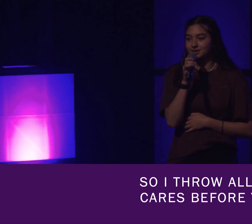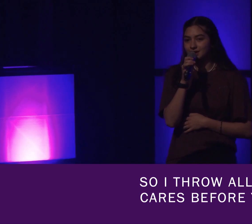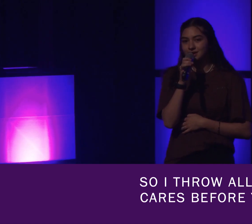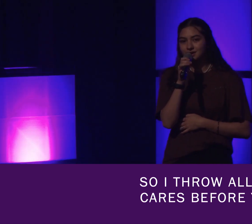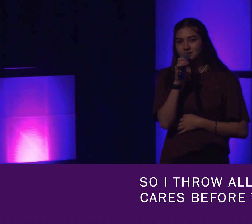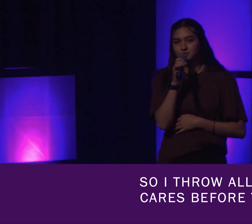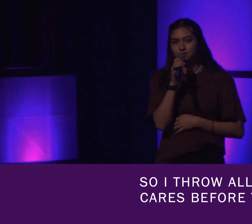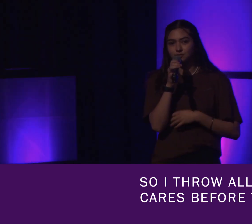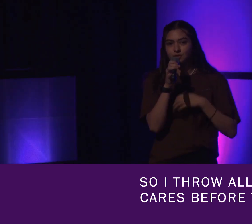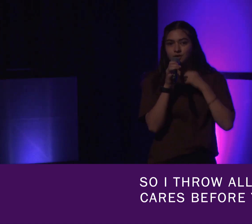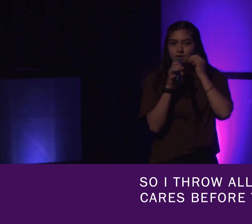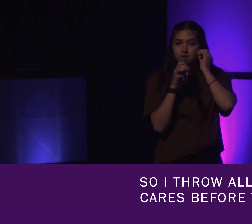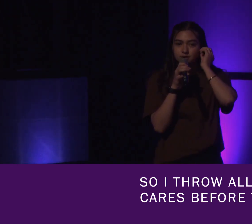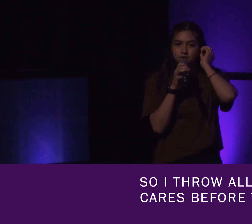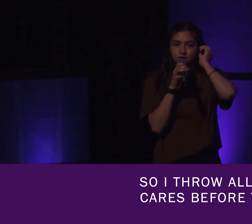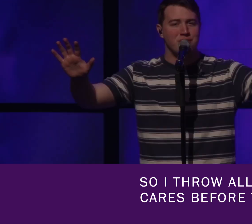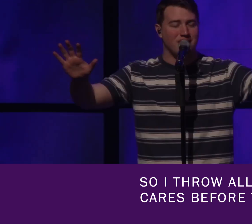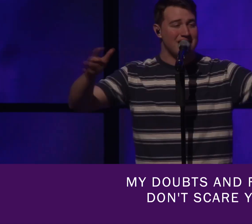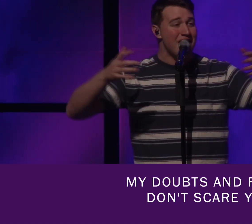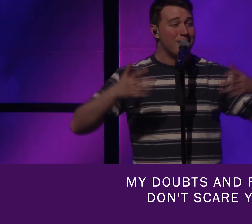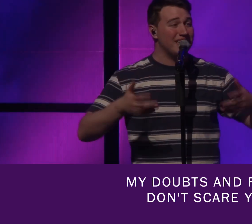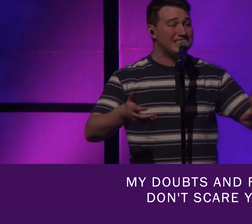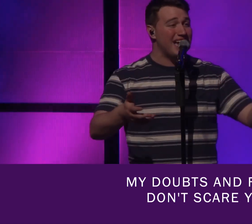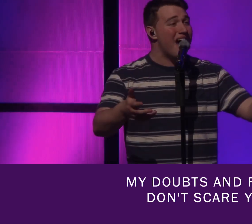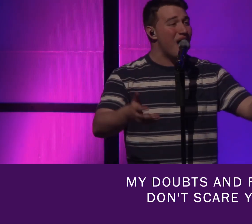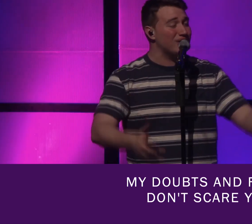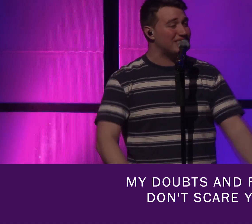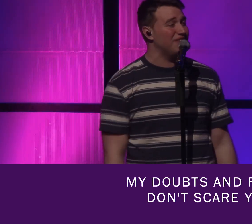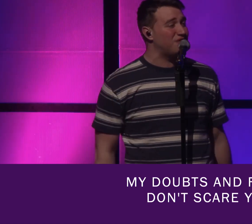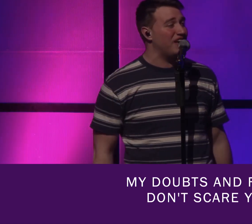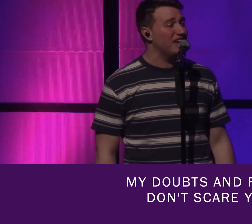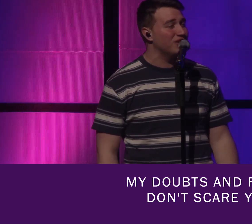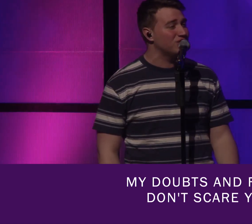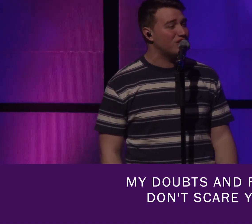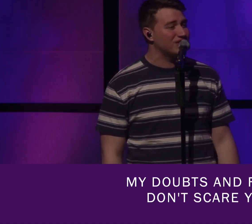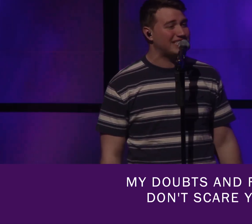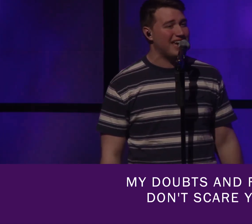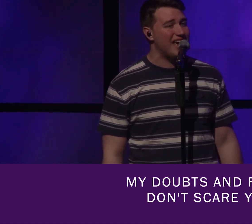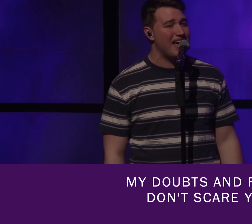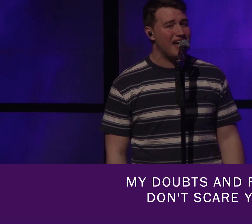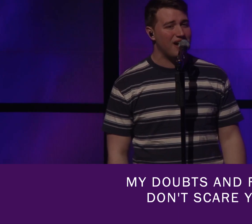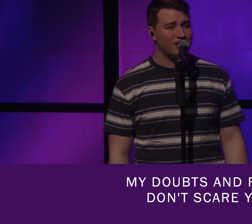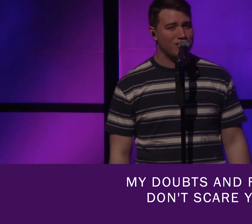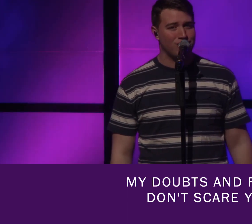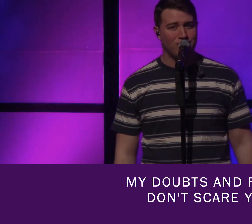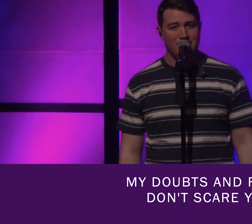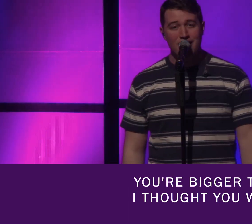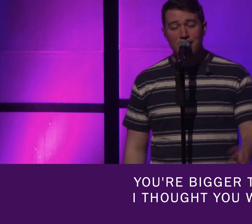throw my cares before you. My doubts and fears don't